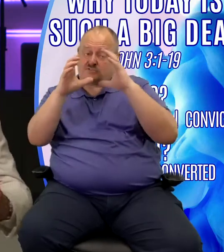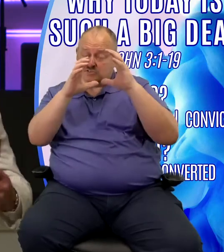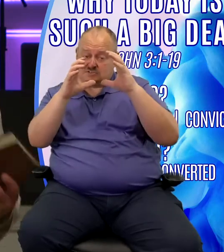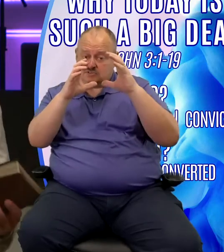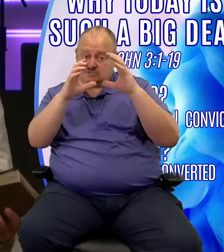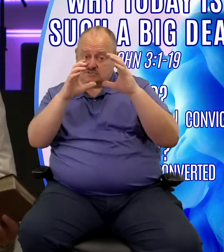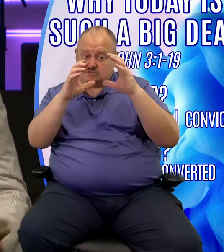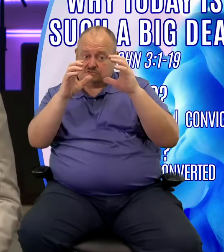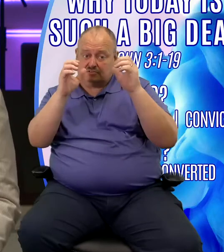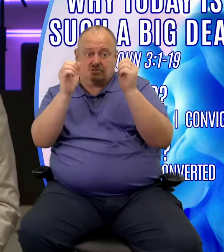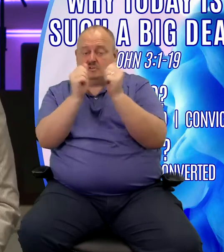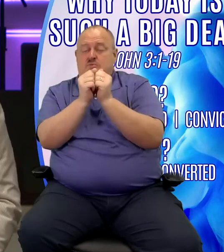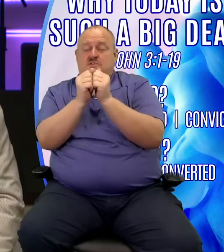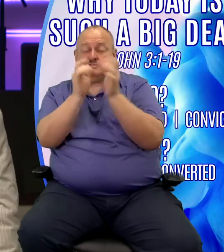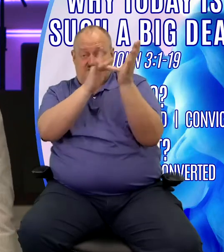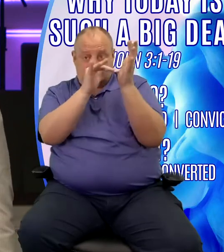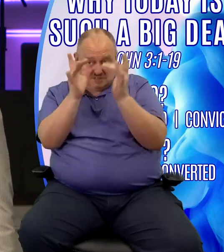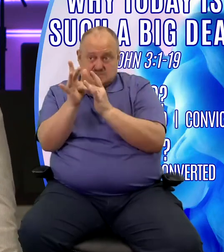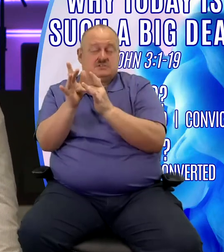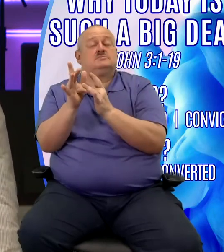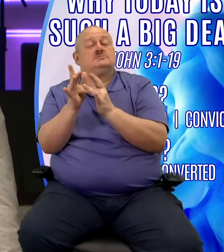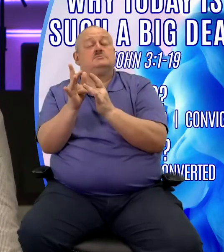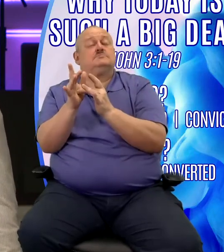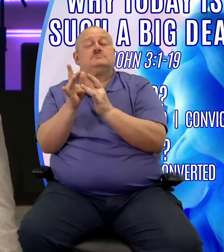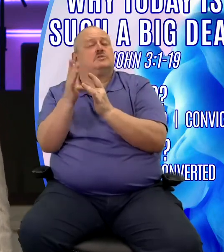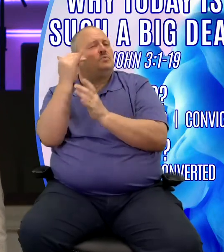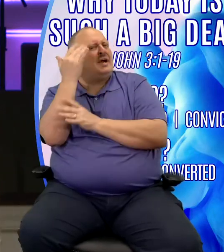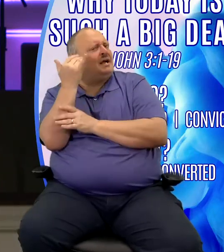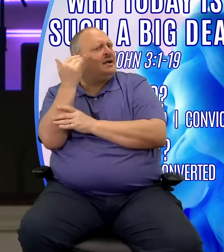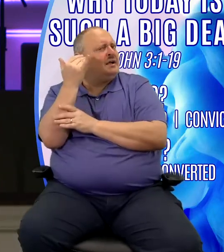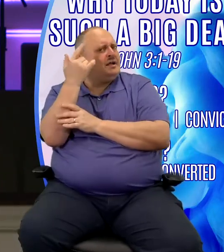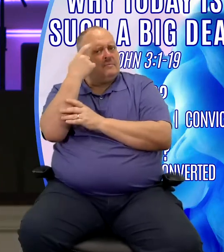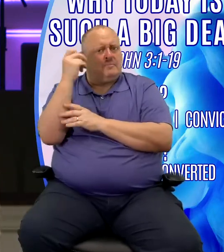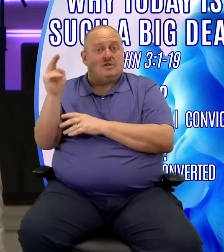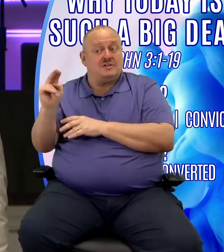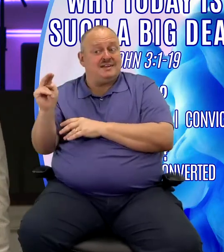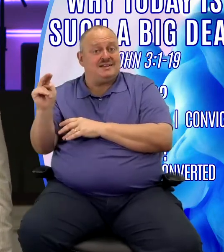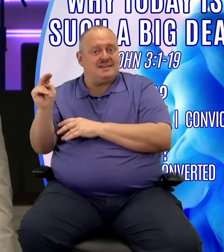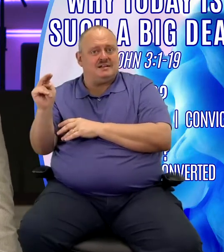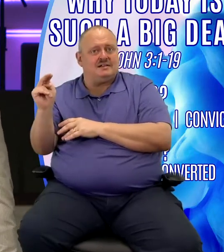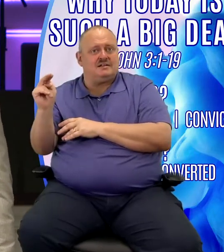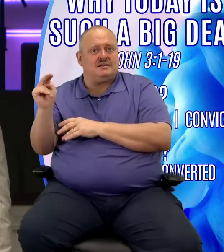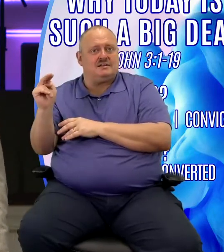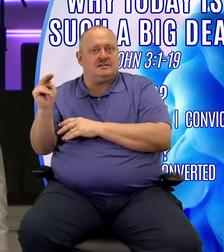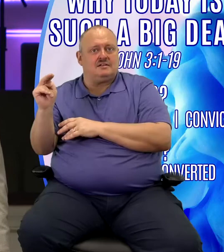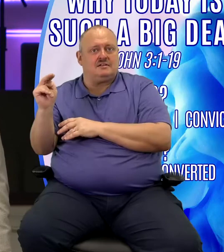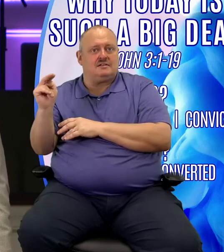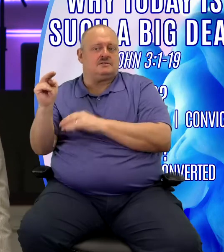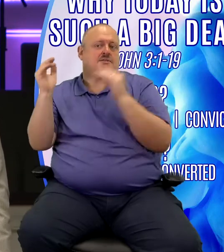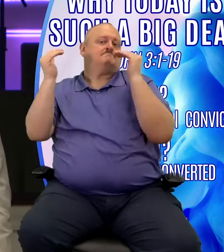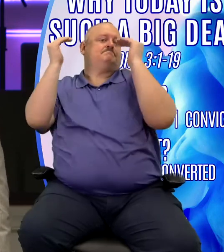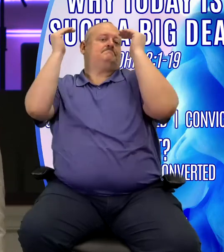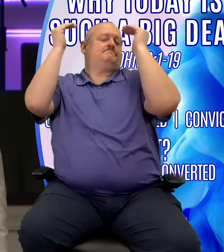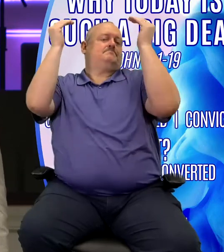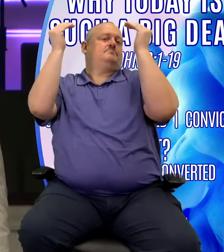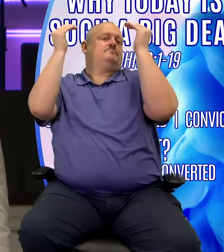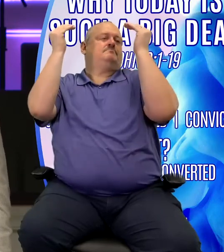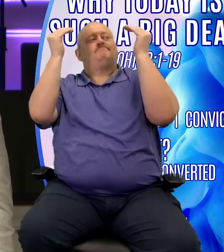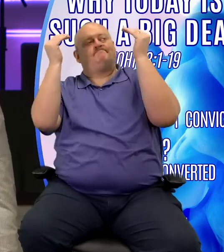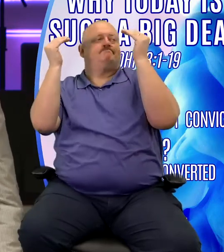this rogue rabbi, Jesus of Nazareth. Why? Because Nicodemus was in the proverbial upper crust of his culture